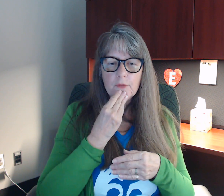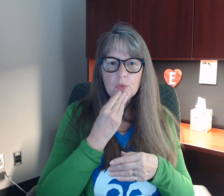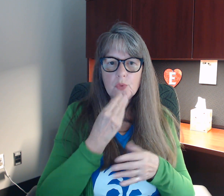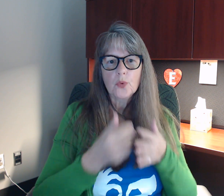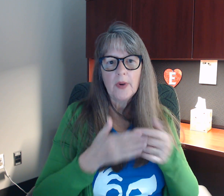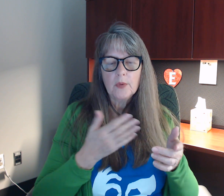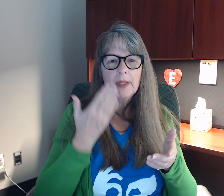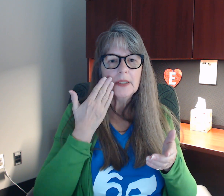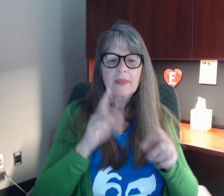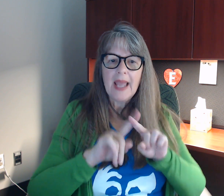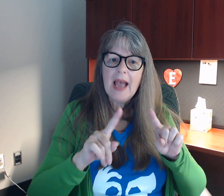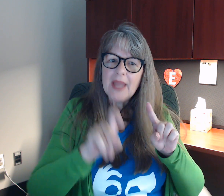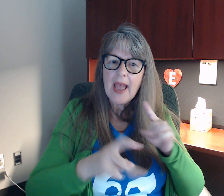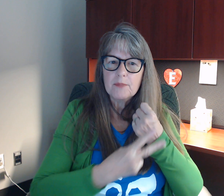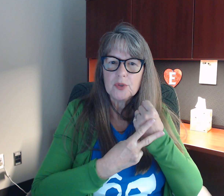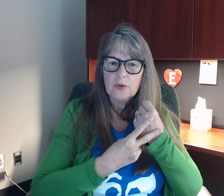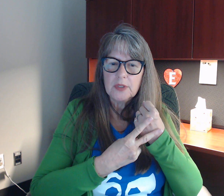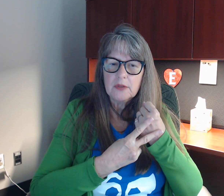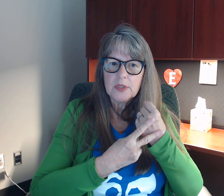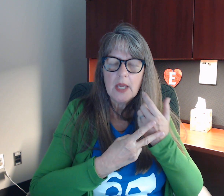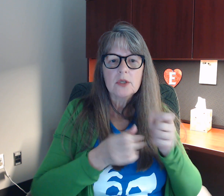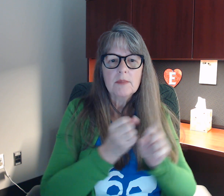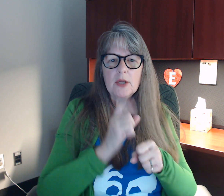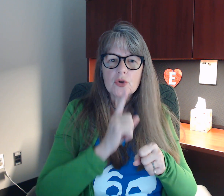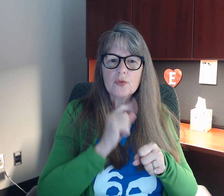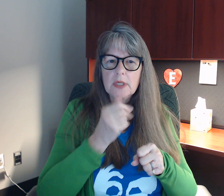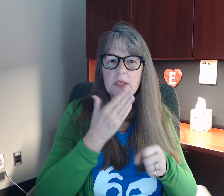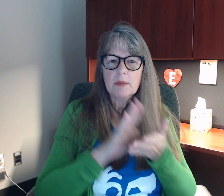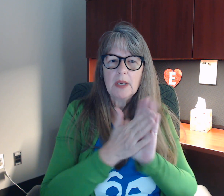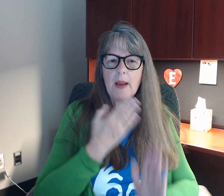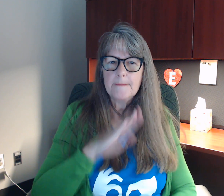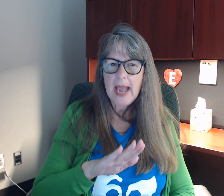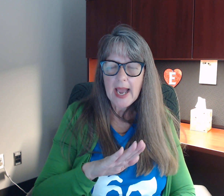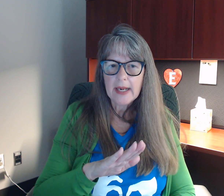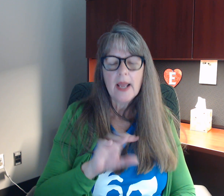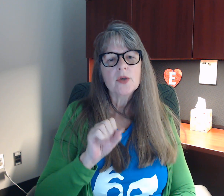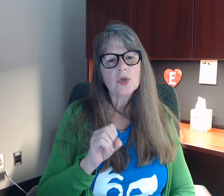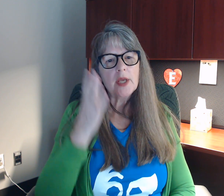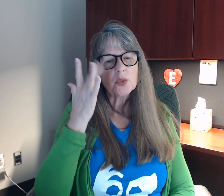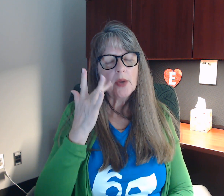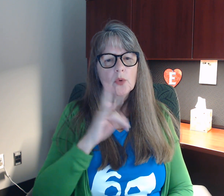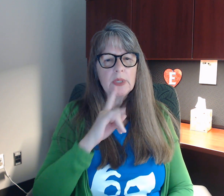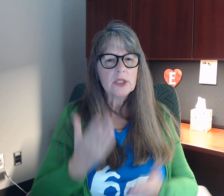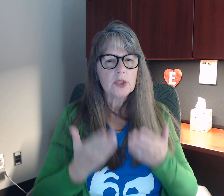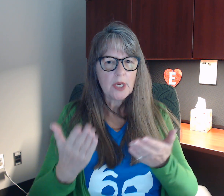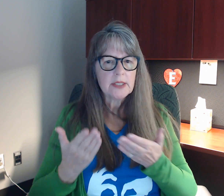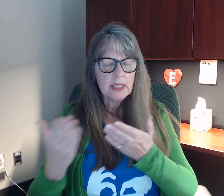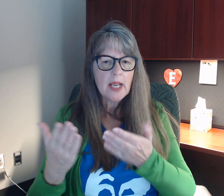food or whatever, but they have to have preservatives to make sure that it doesn't become bad. So that's why they're really suggesting. And